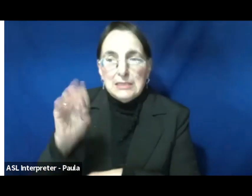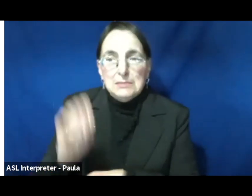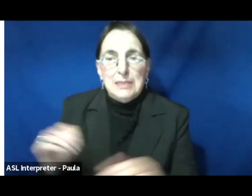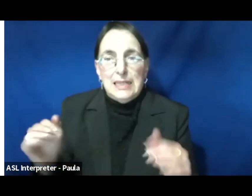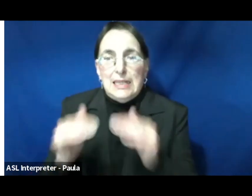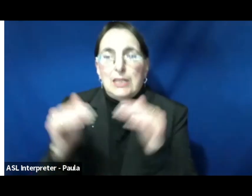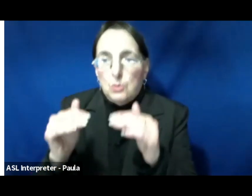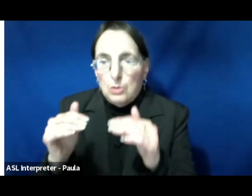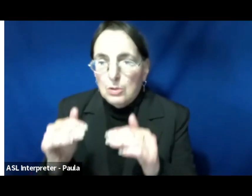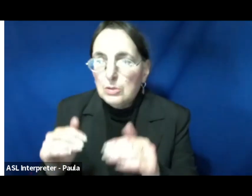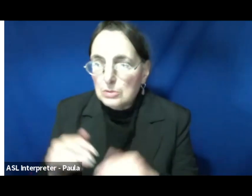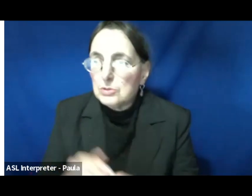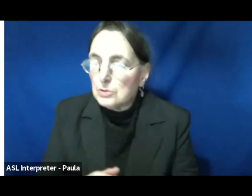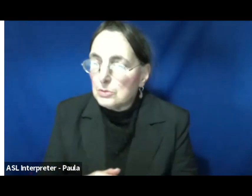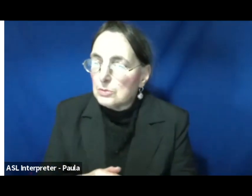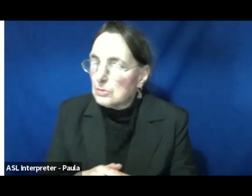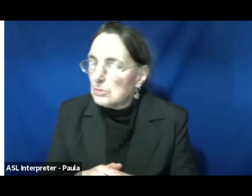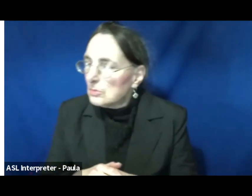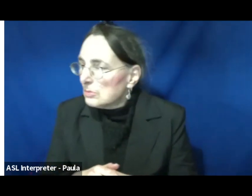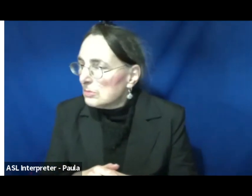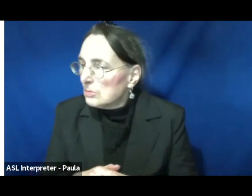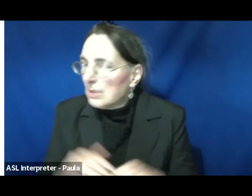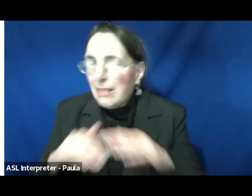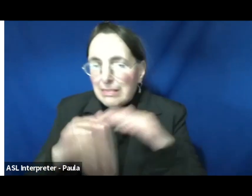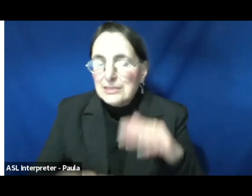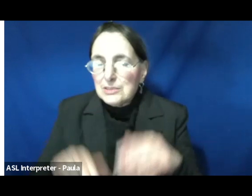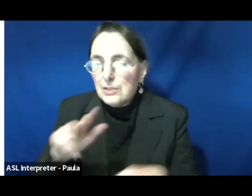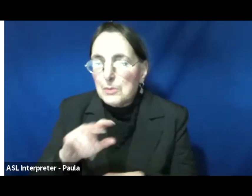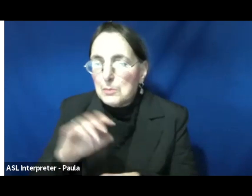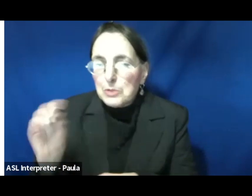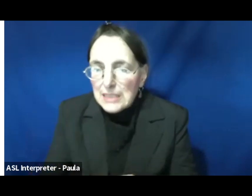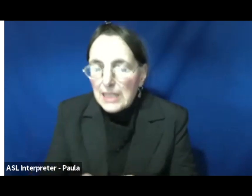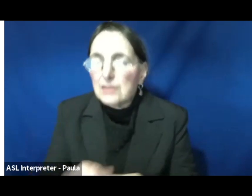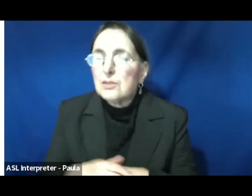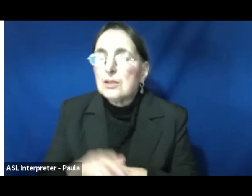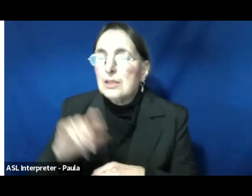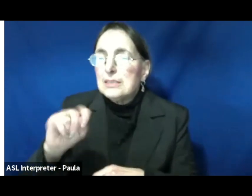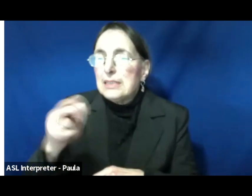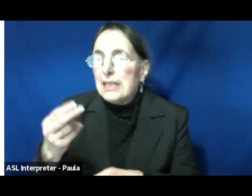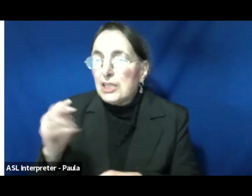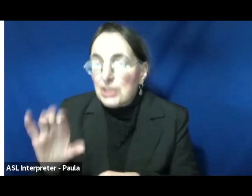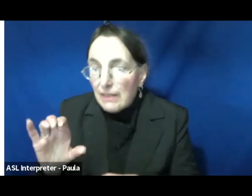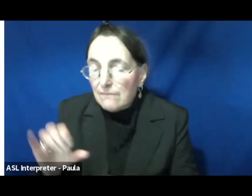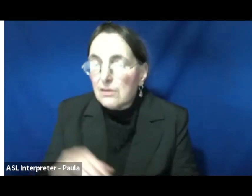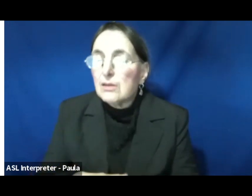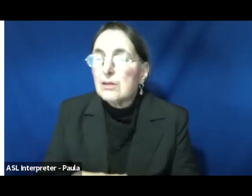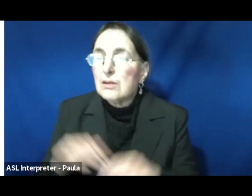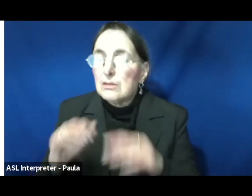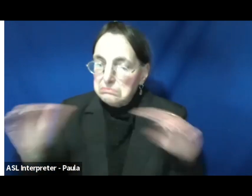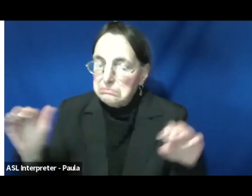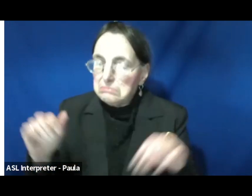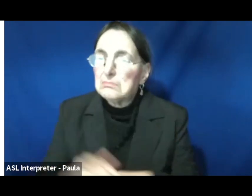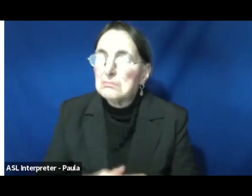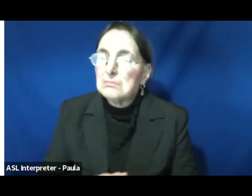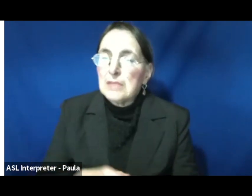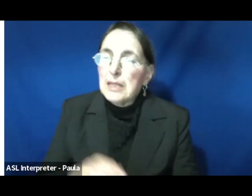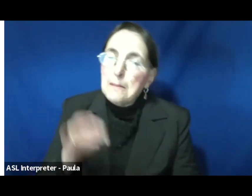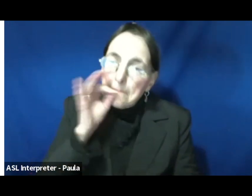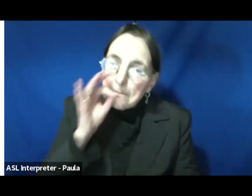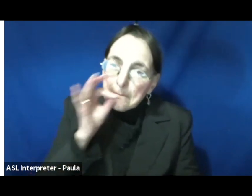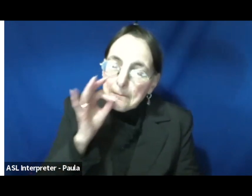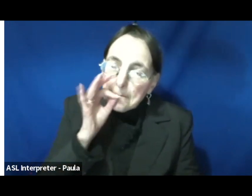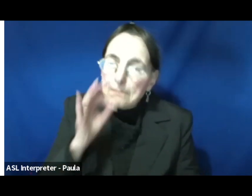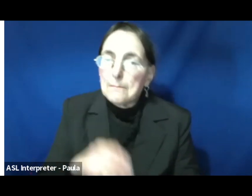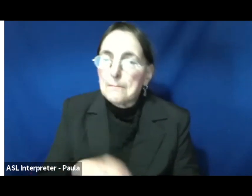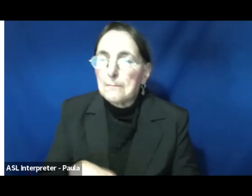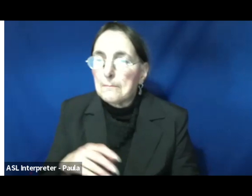less than 0.3%. And THC level in THC cannabis or marijuana has